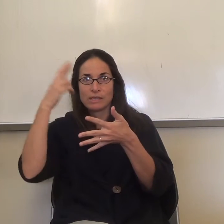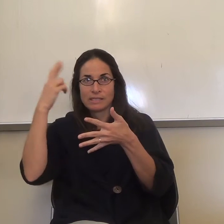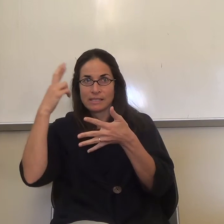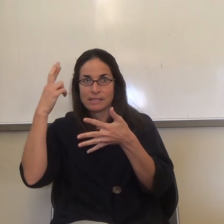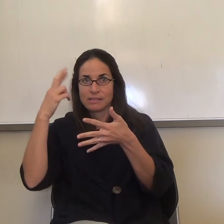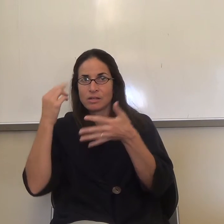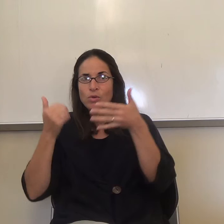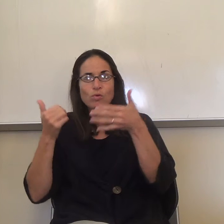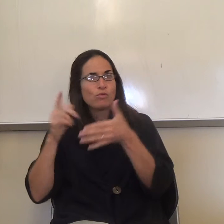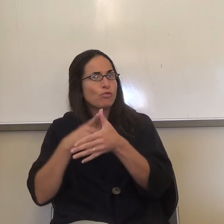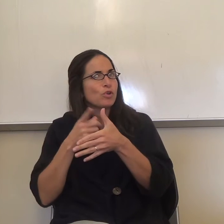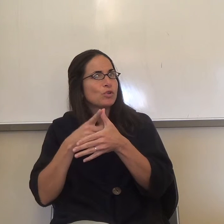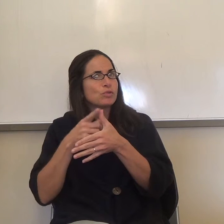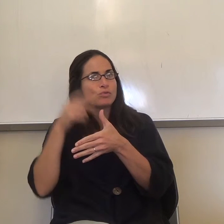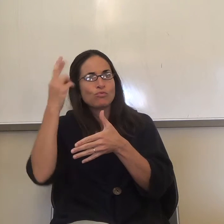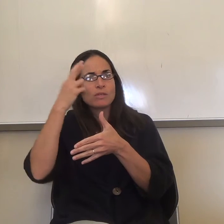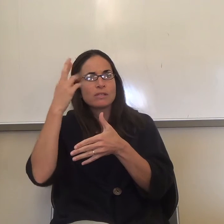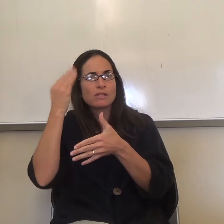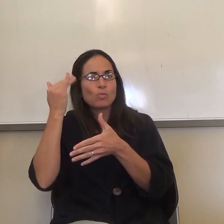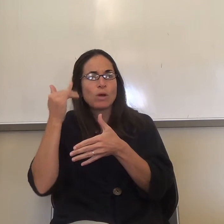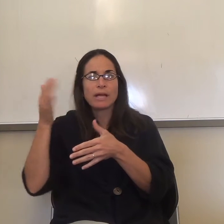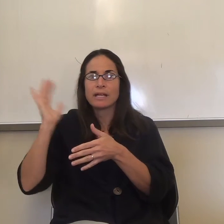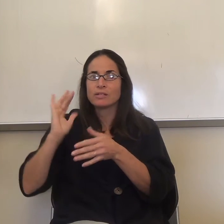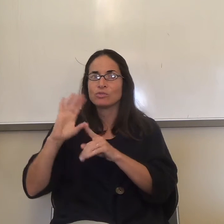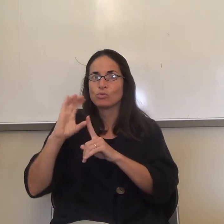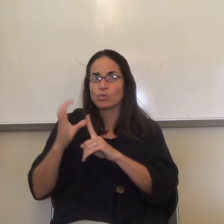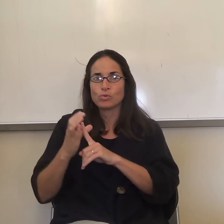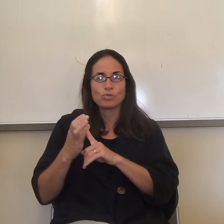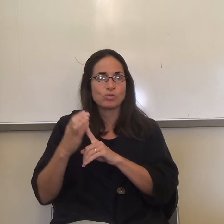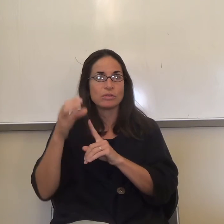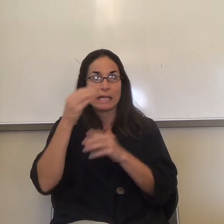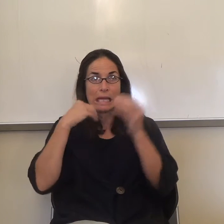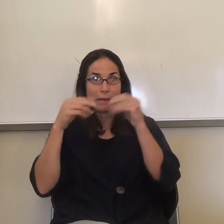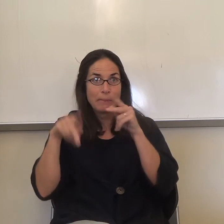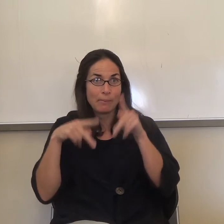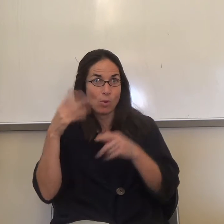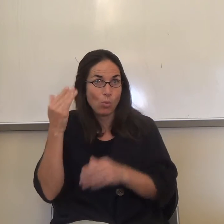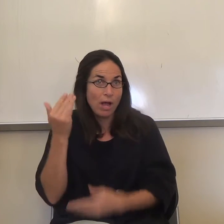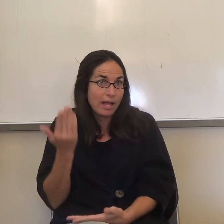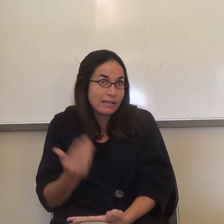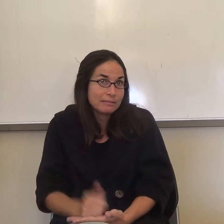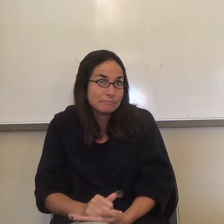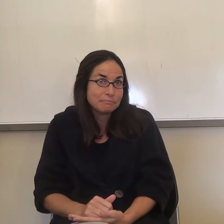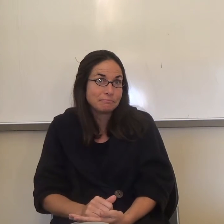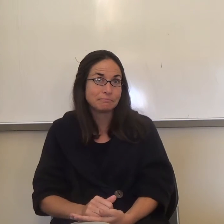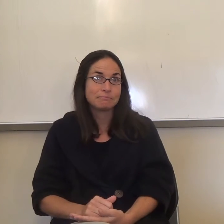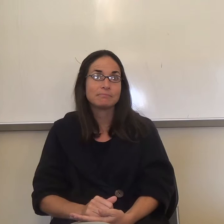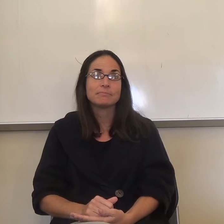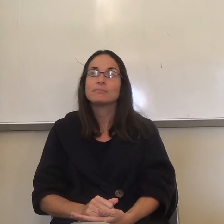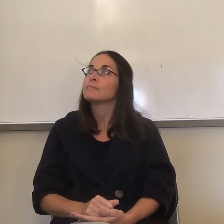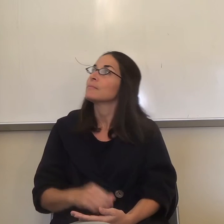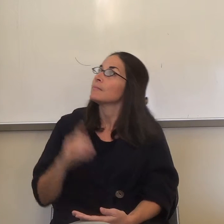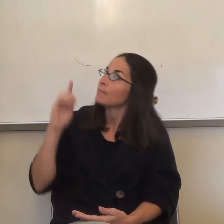first reason that ancient cultures ate people? The wisdom in the family.